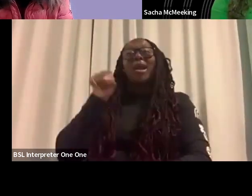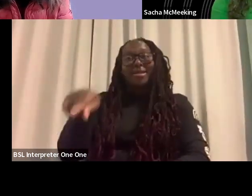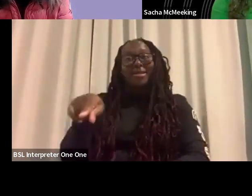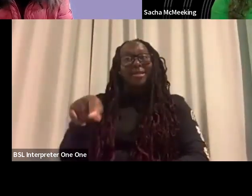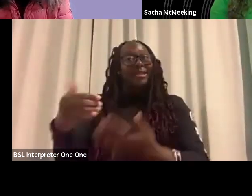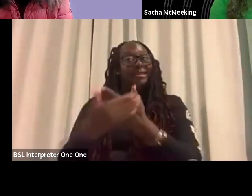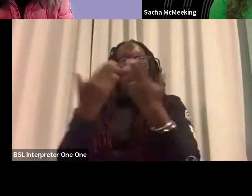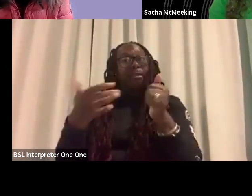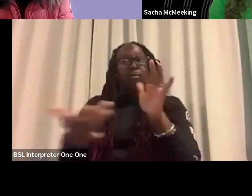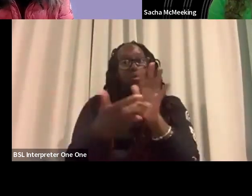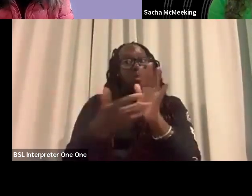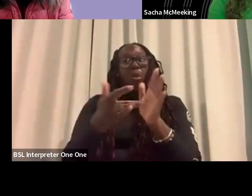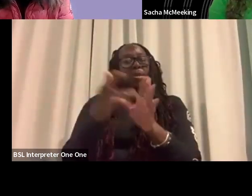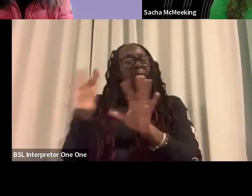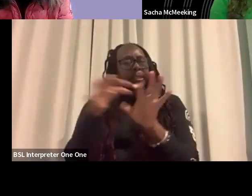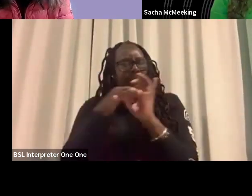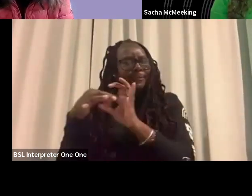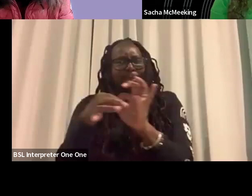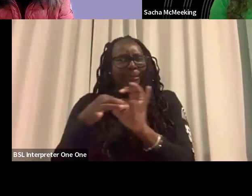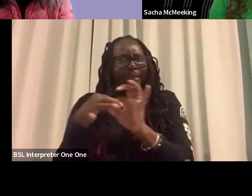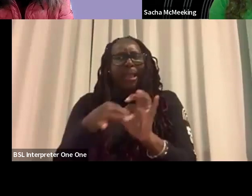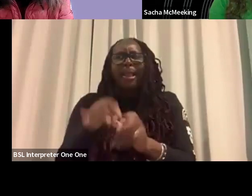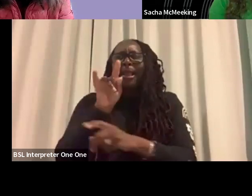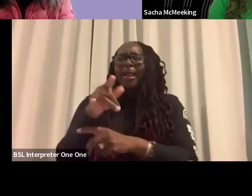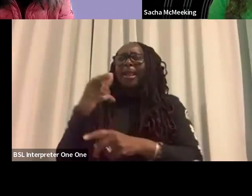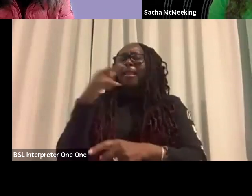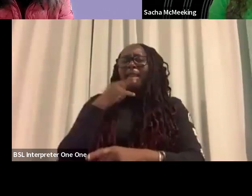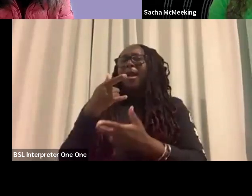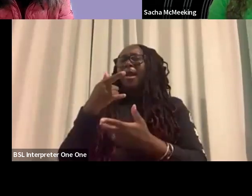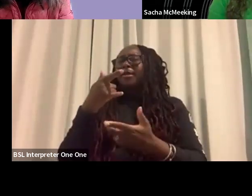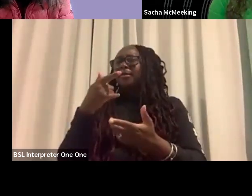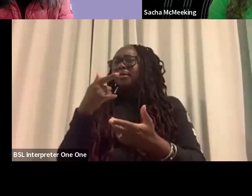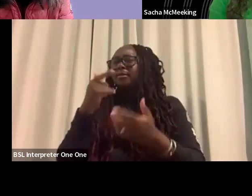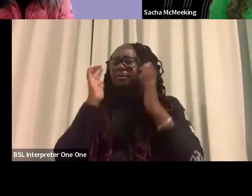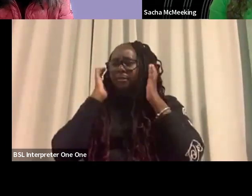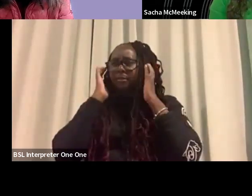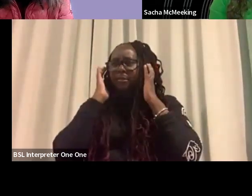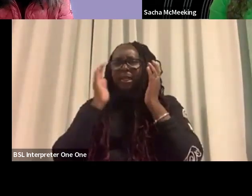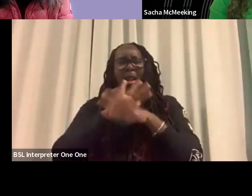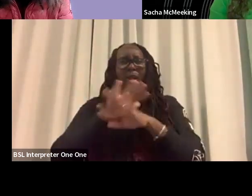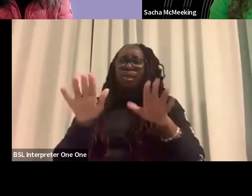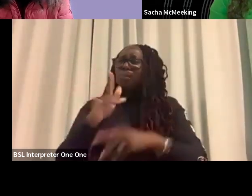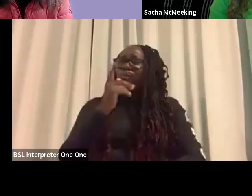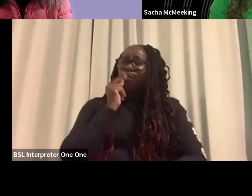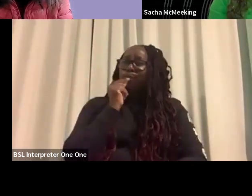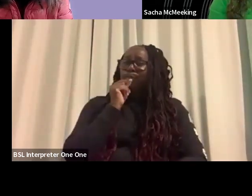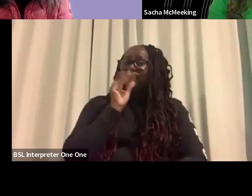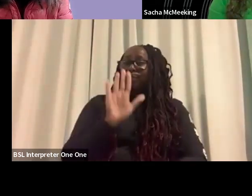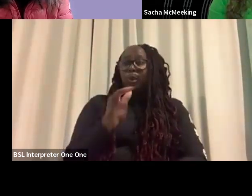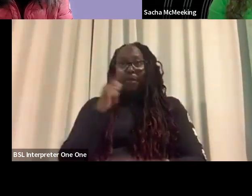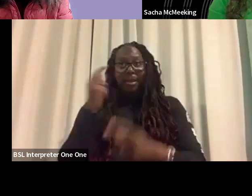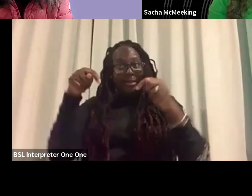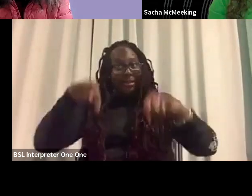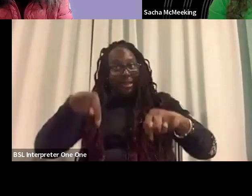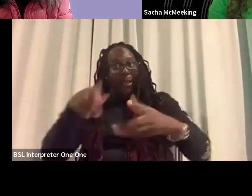important. To connect, I think often we hear that these are concepts and it's utopia and that it's not possible. And I think what's showing here